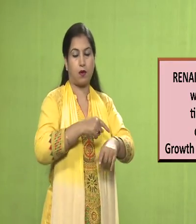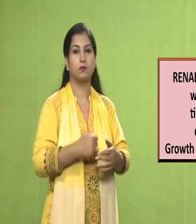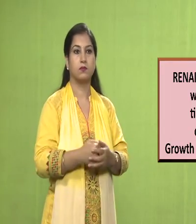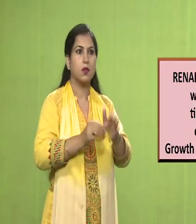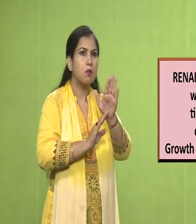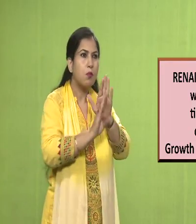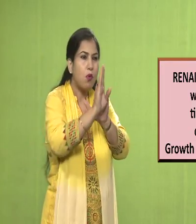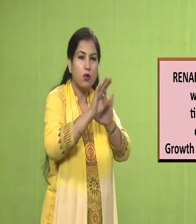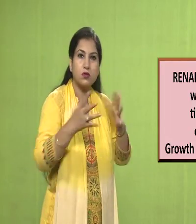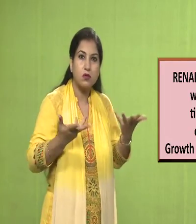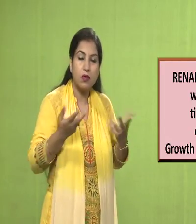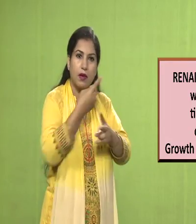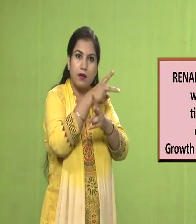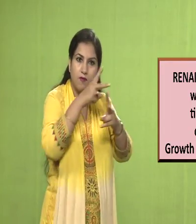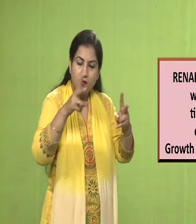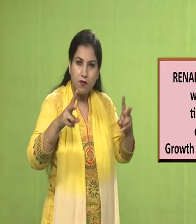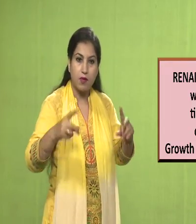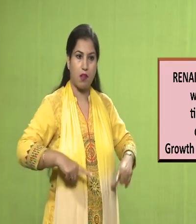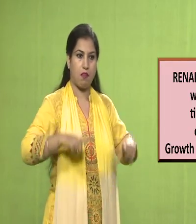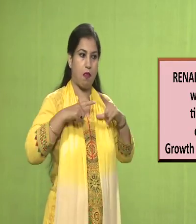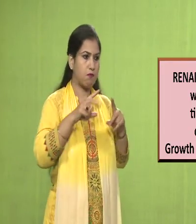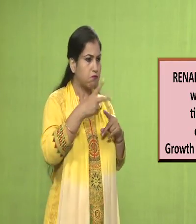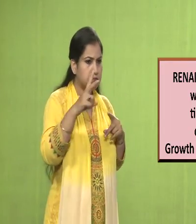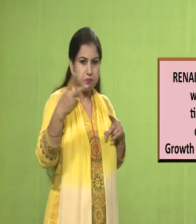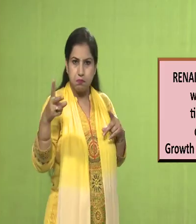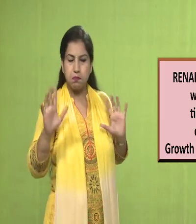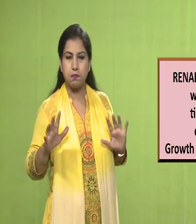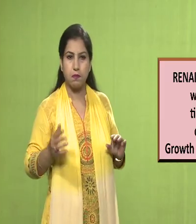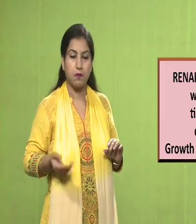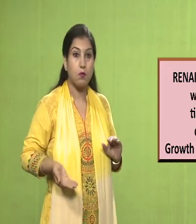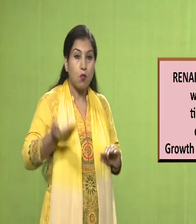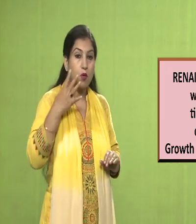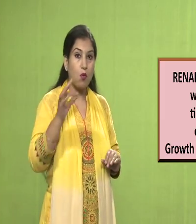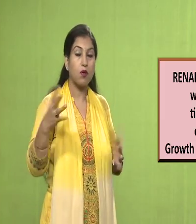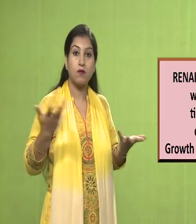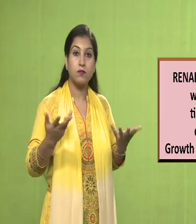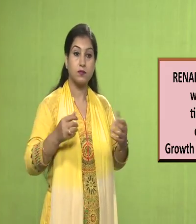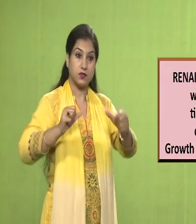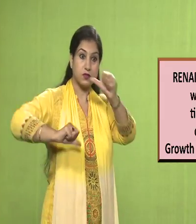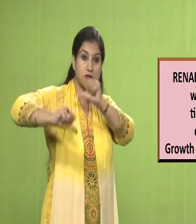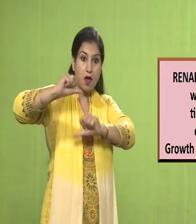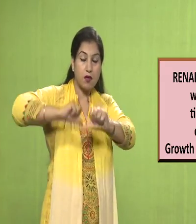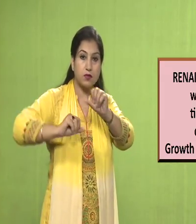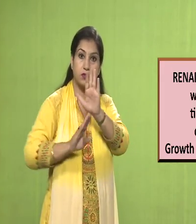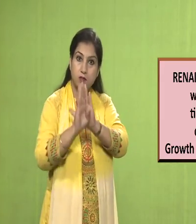Progress was made in the different fields of life and, most importantly, in the field of science and